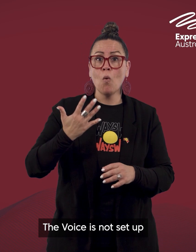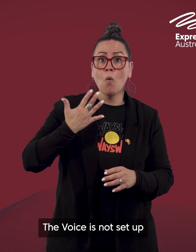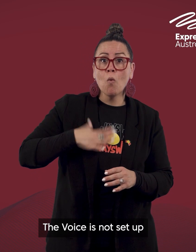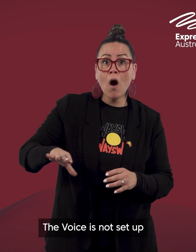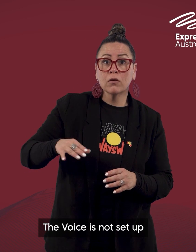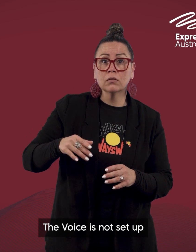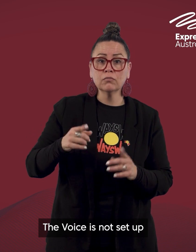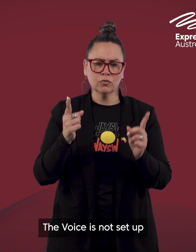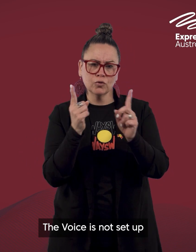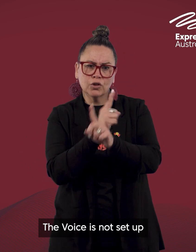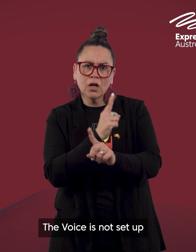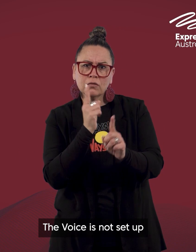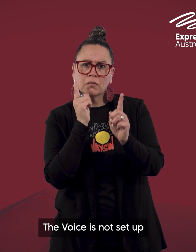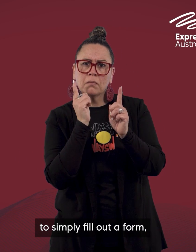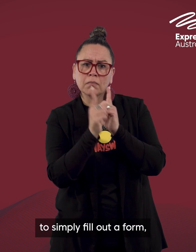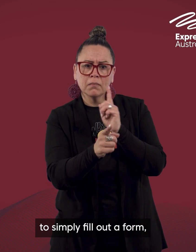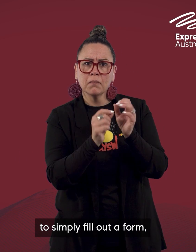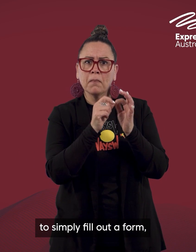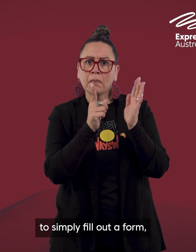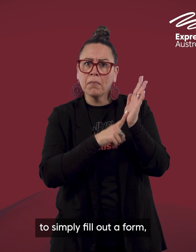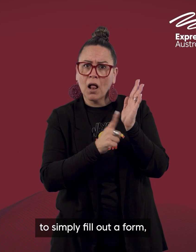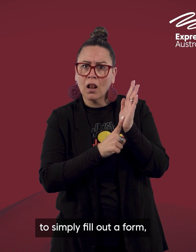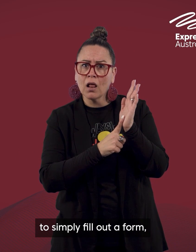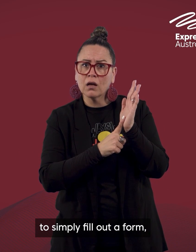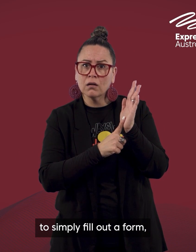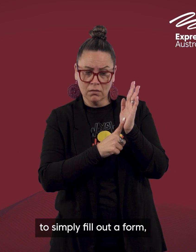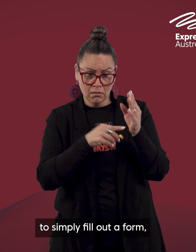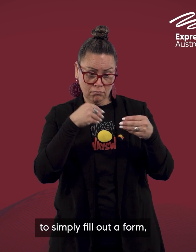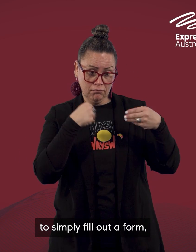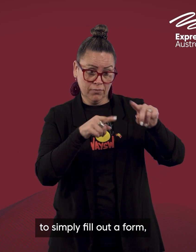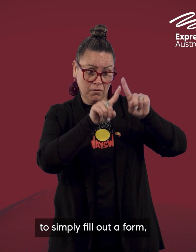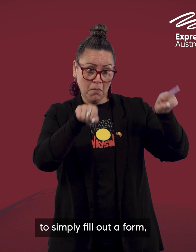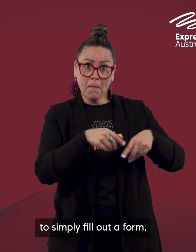The voice is not set up to simply fill out a form,